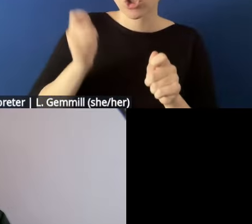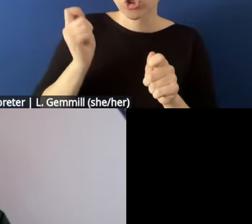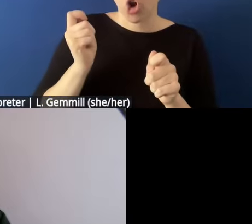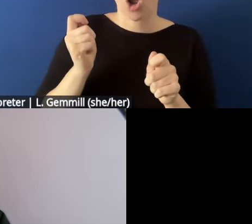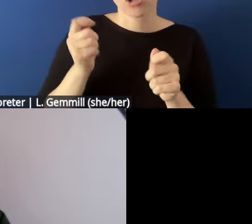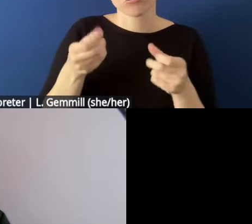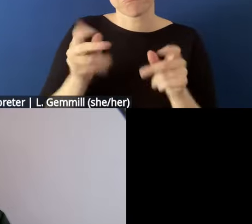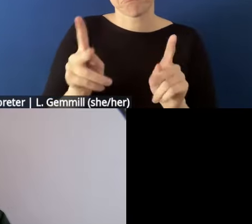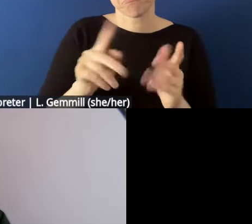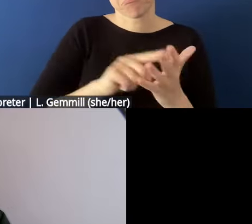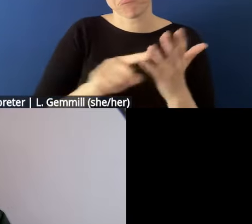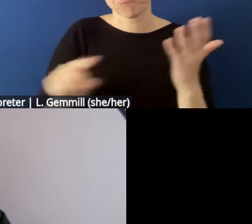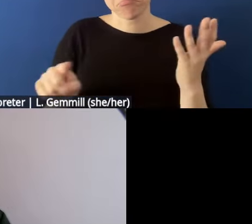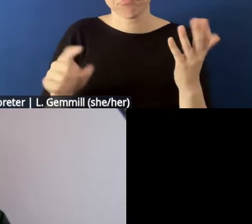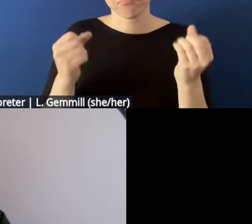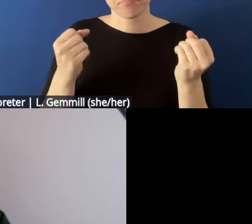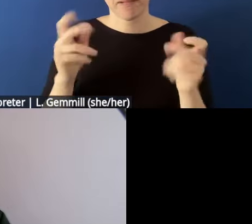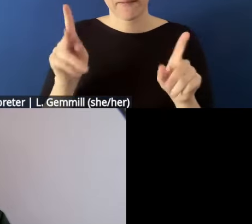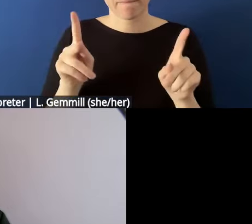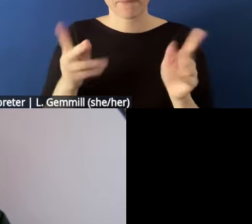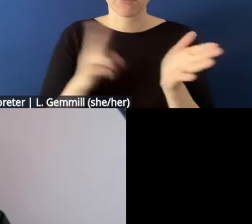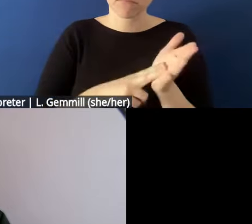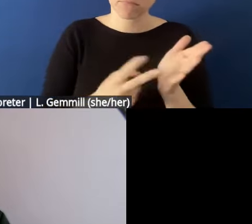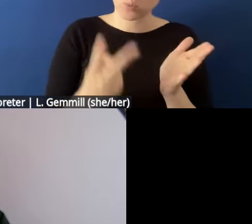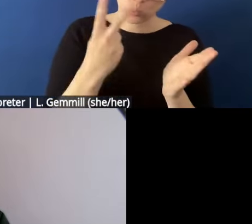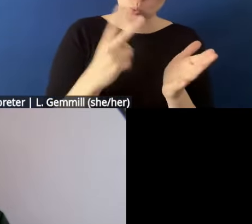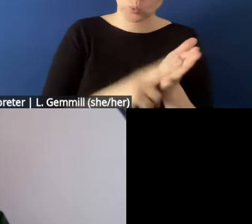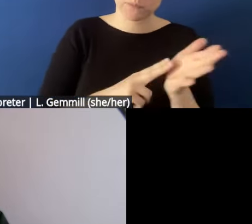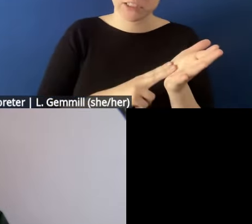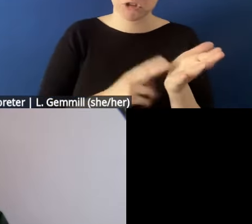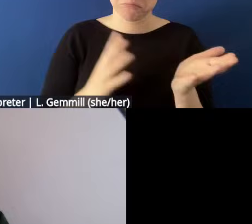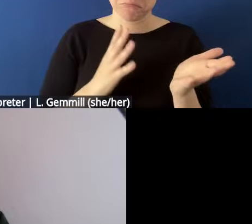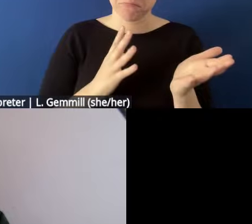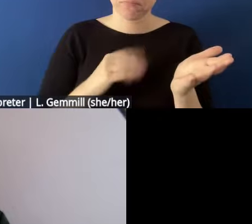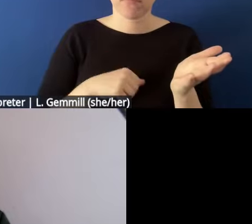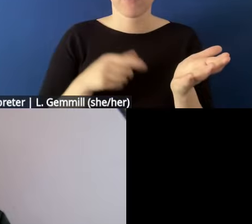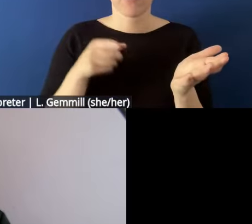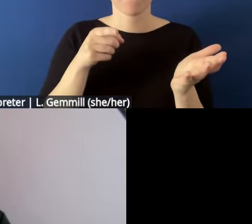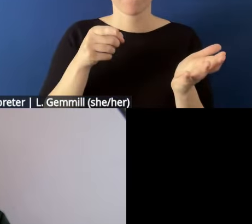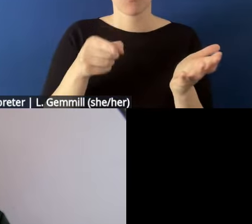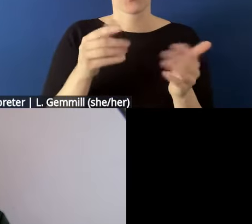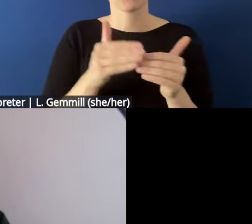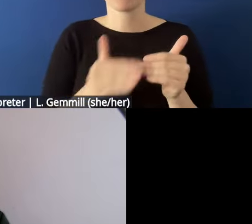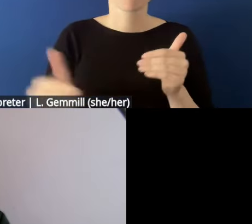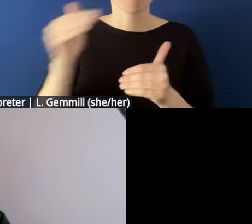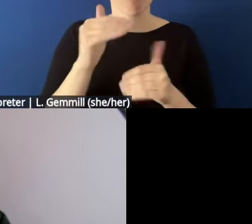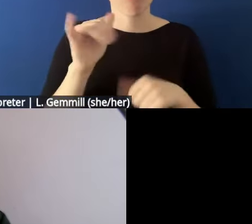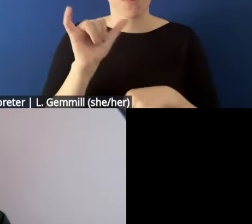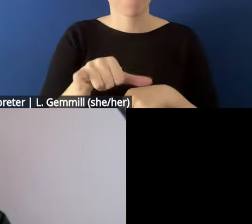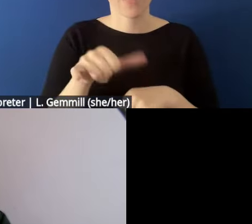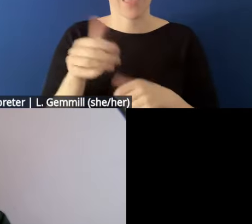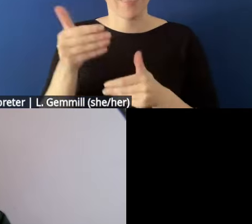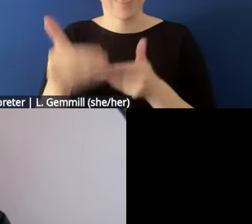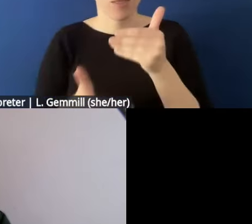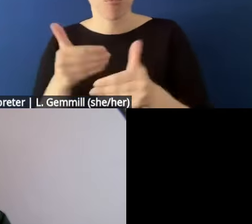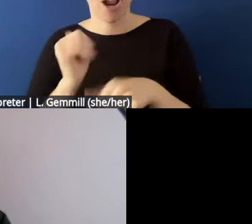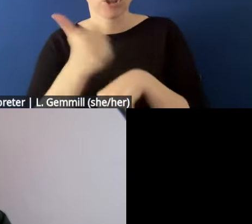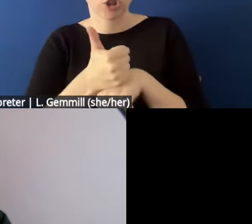have 2 people. You're allowed to sign 2 petitions then. But once you go over, that's when that process kicks in. And that's